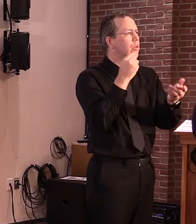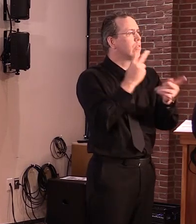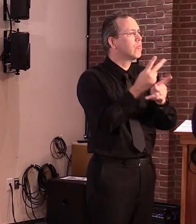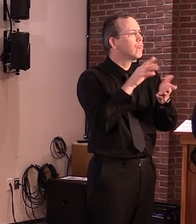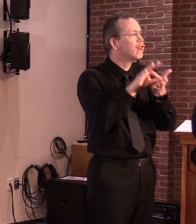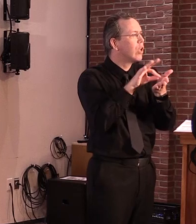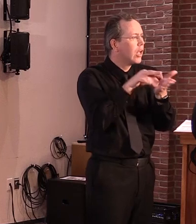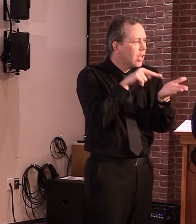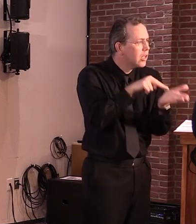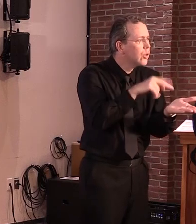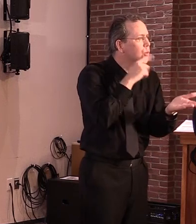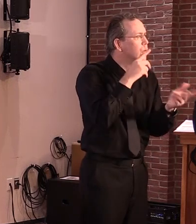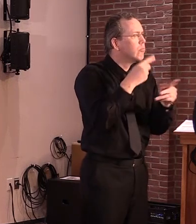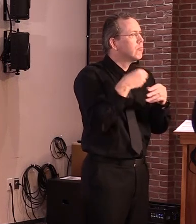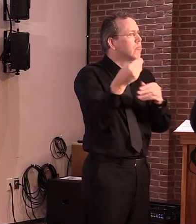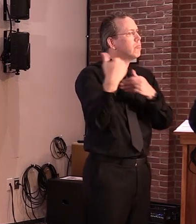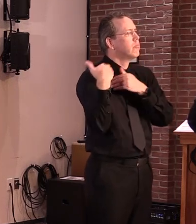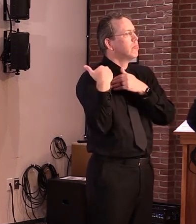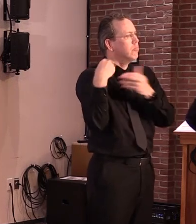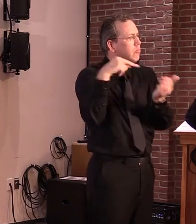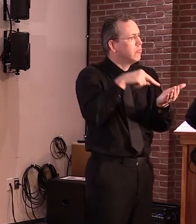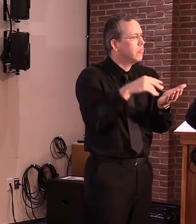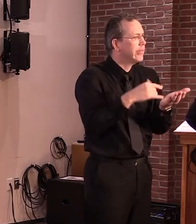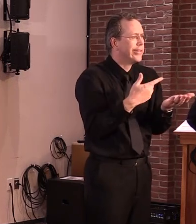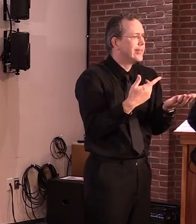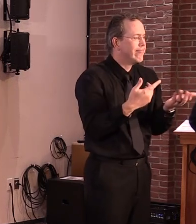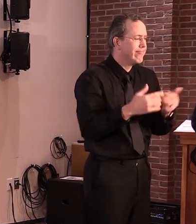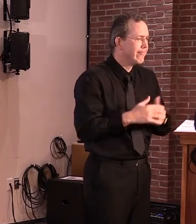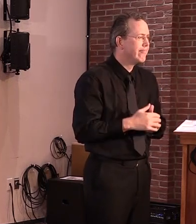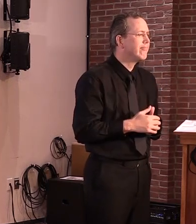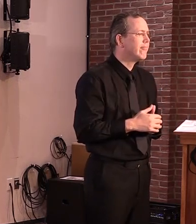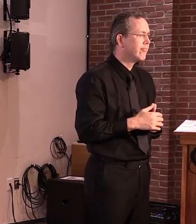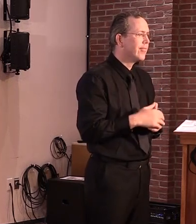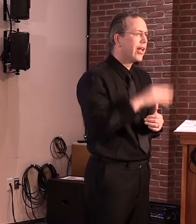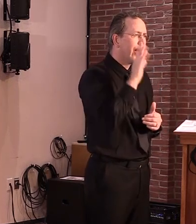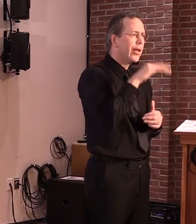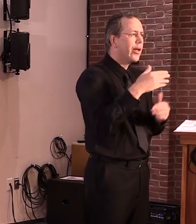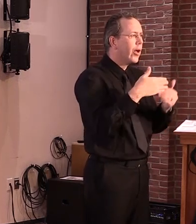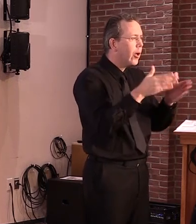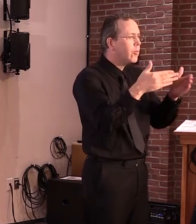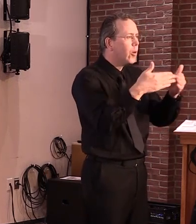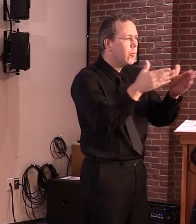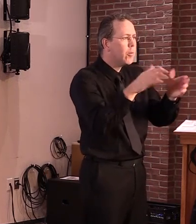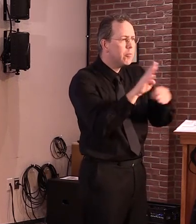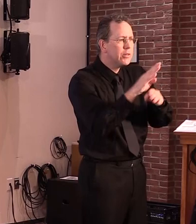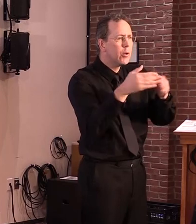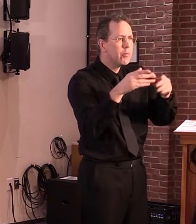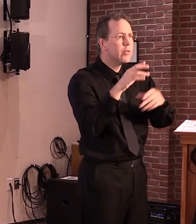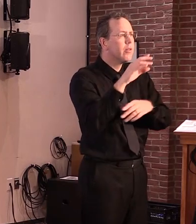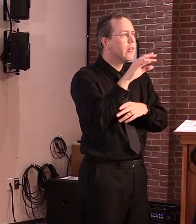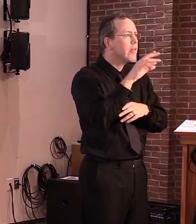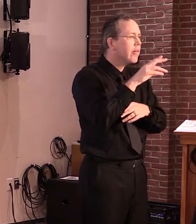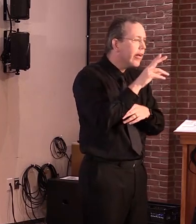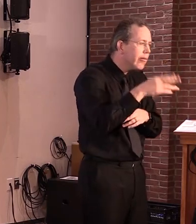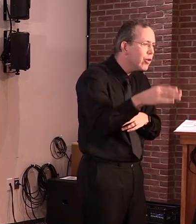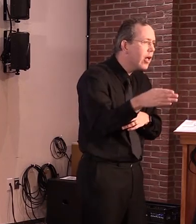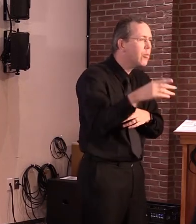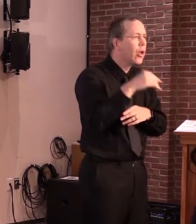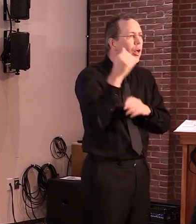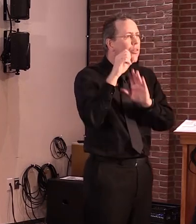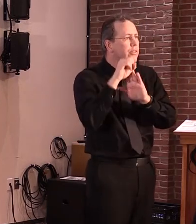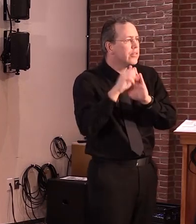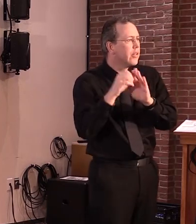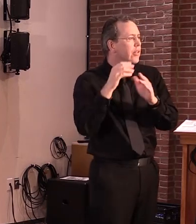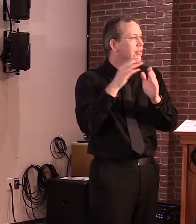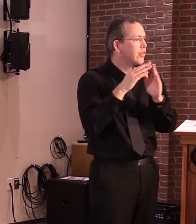want to open up this sector as well as quickly as we can. We have a lot of important second homeowners here in